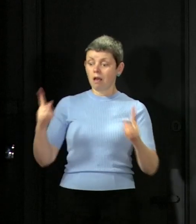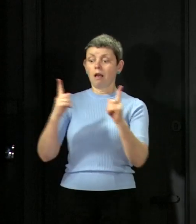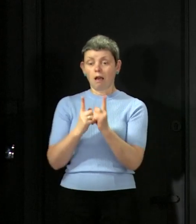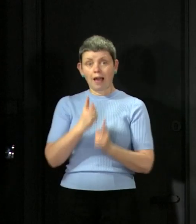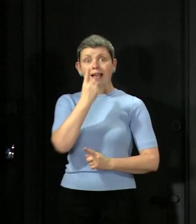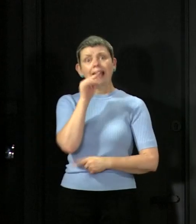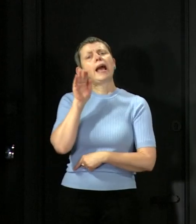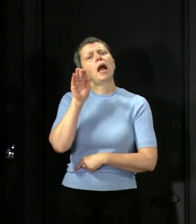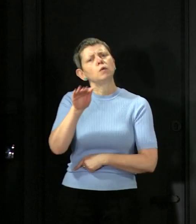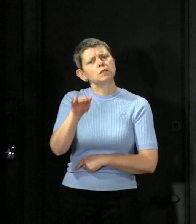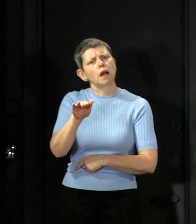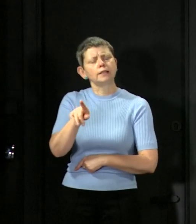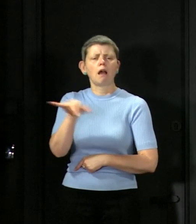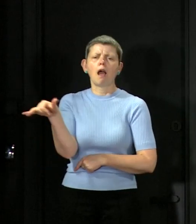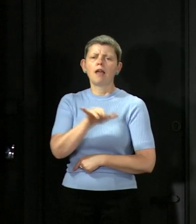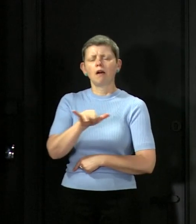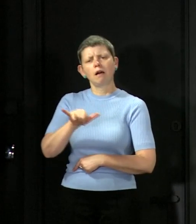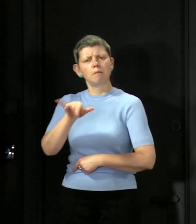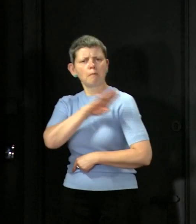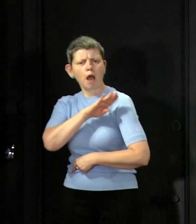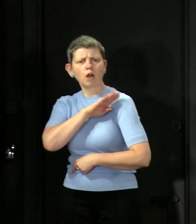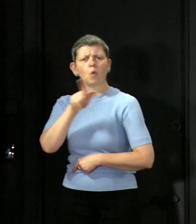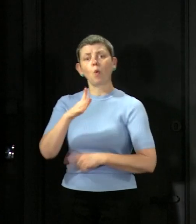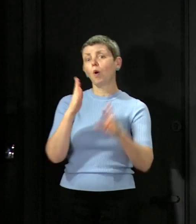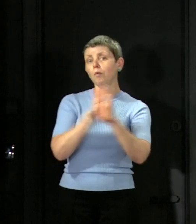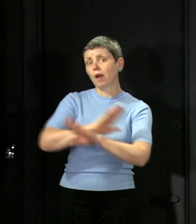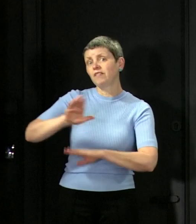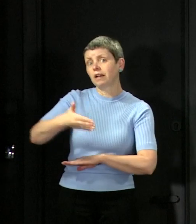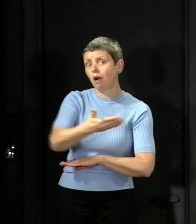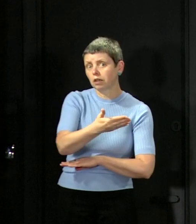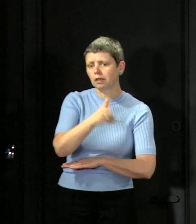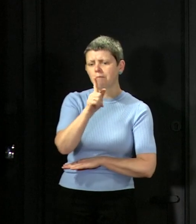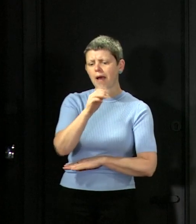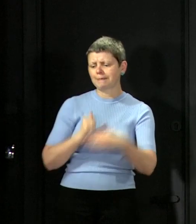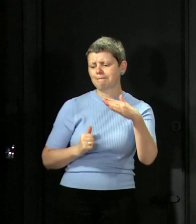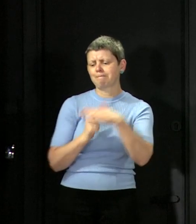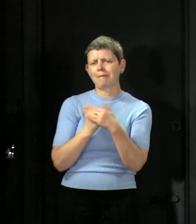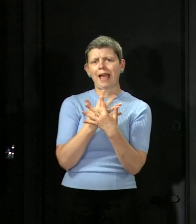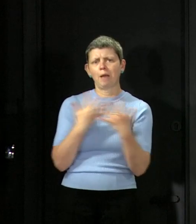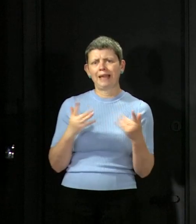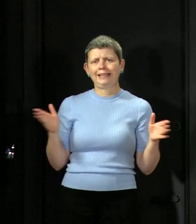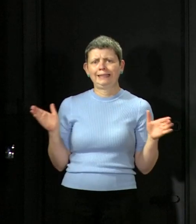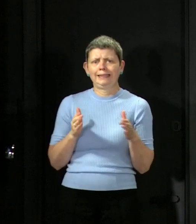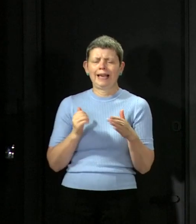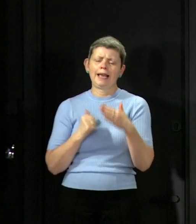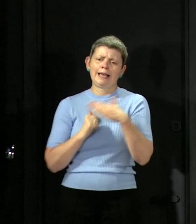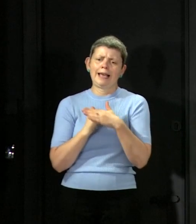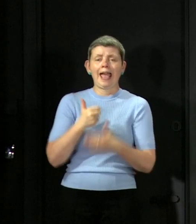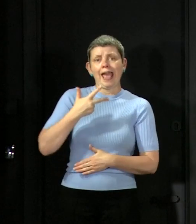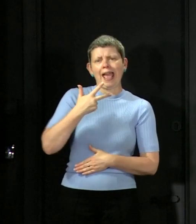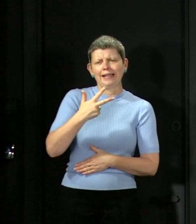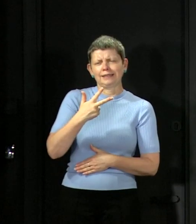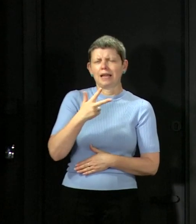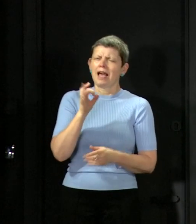or in a private garden. However, you should limit the total number of people meeting up to a maximum of 8. Ideally, it should be less than